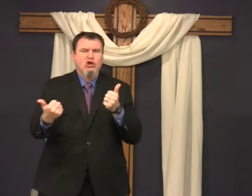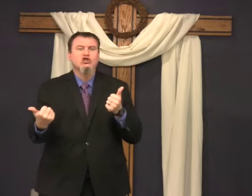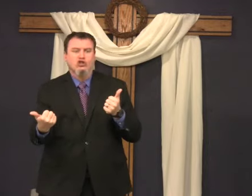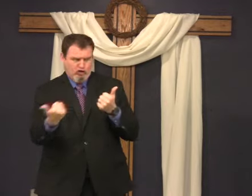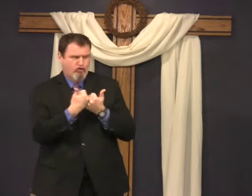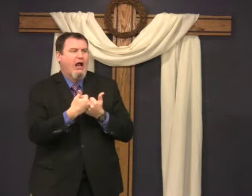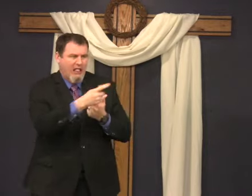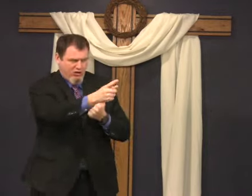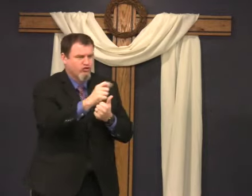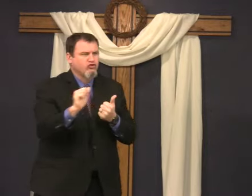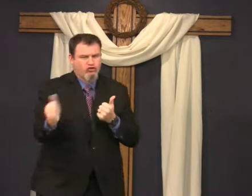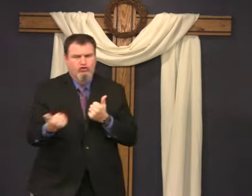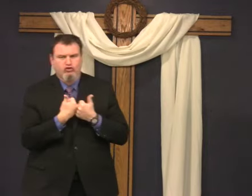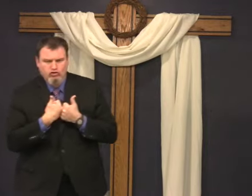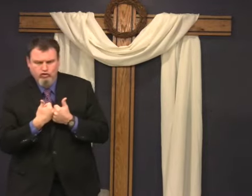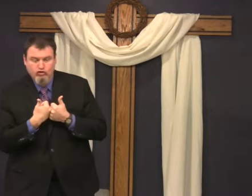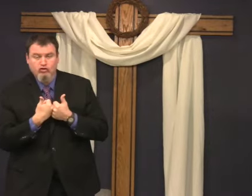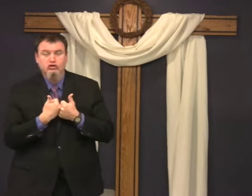a back and forth, a challenge.